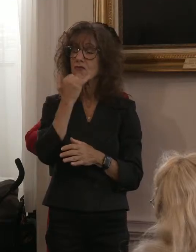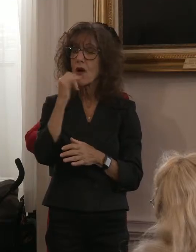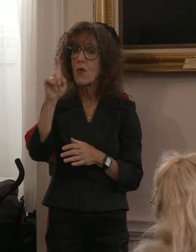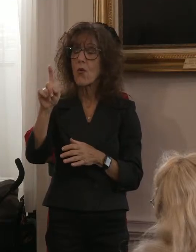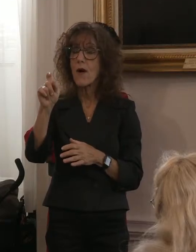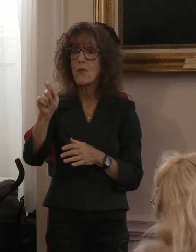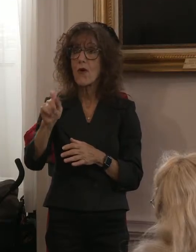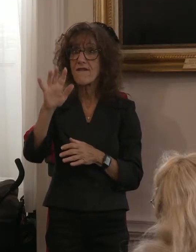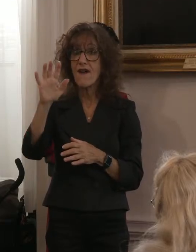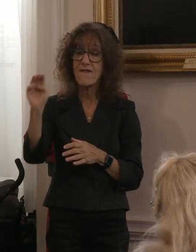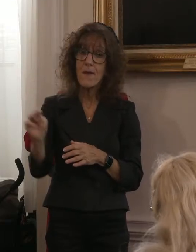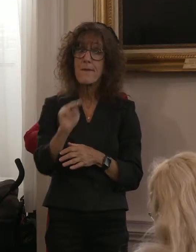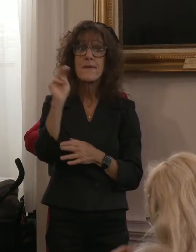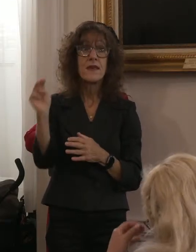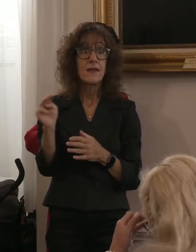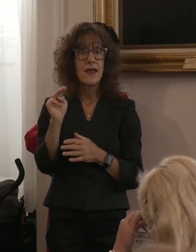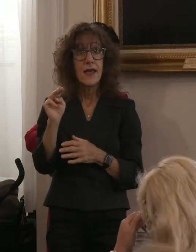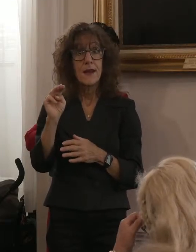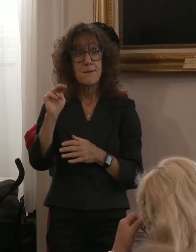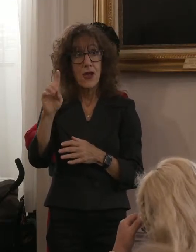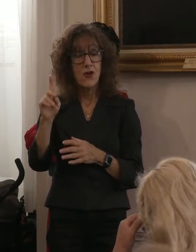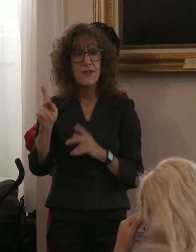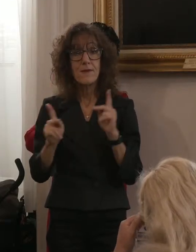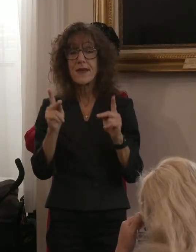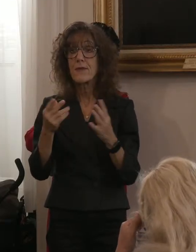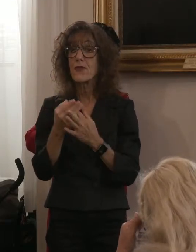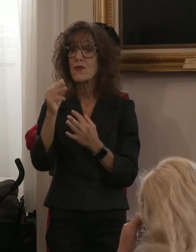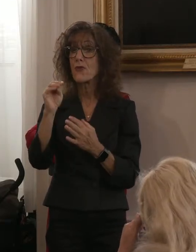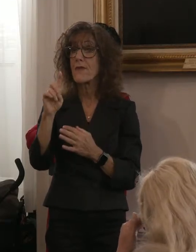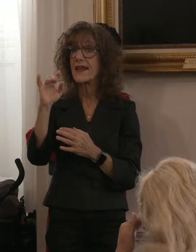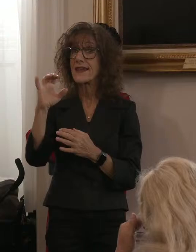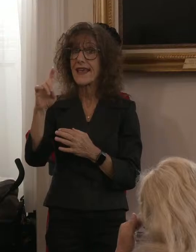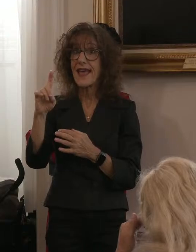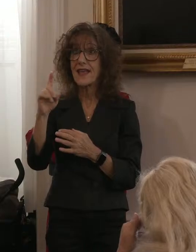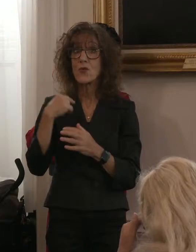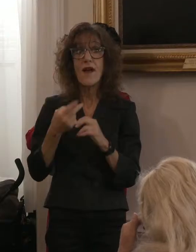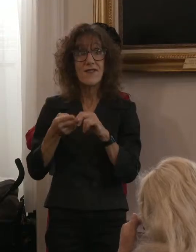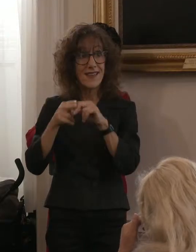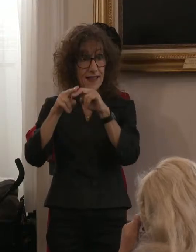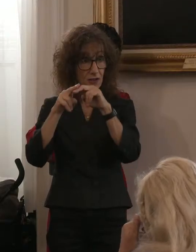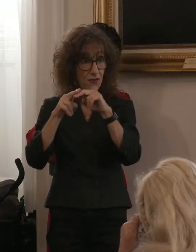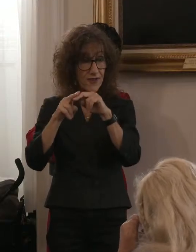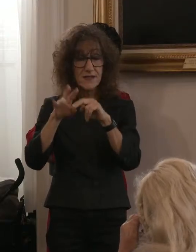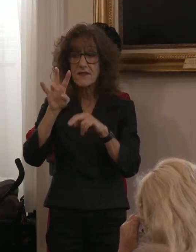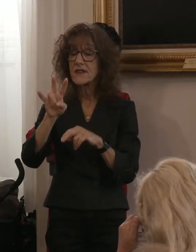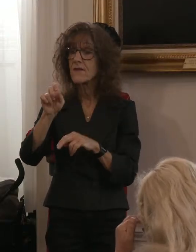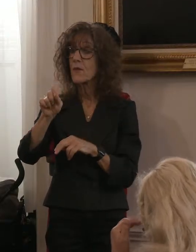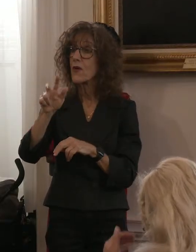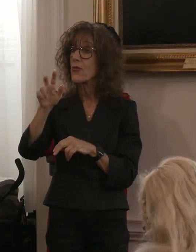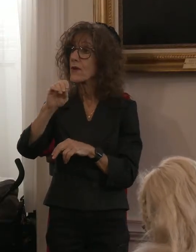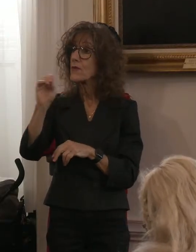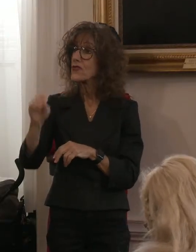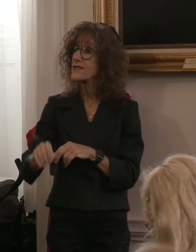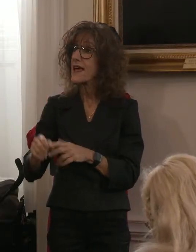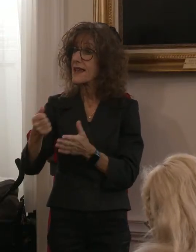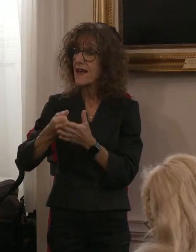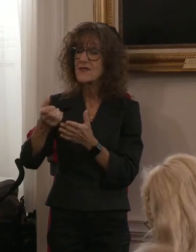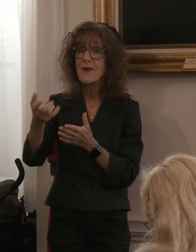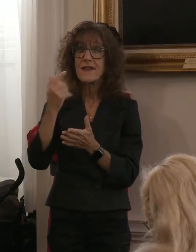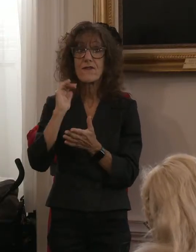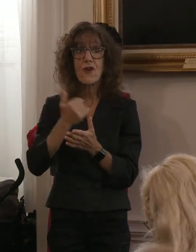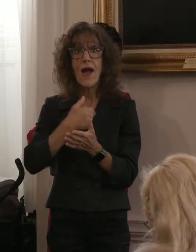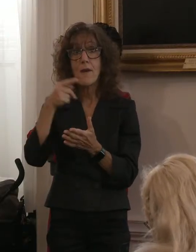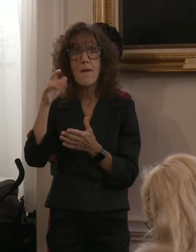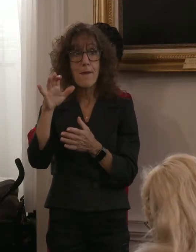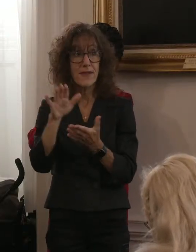1.5 million Marylanders through Medicaid. We have an increase, despite this, the challenges, of 7.3% of spending for our public